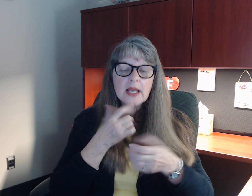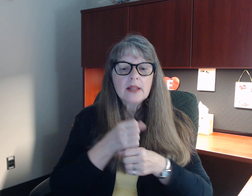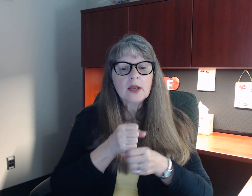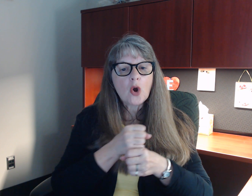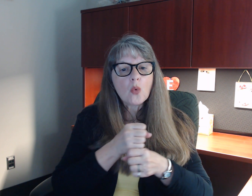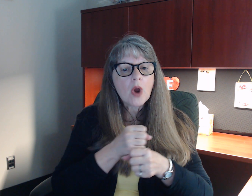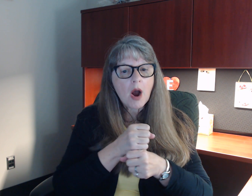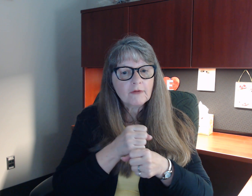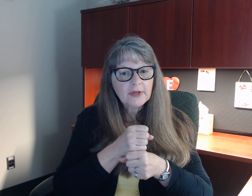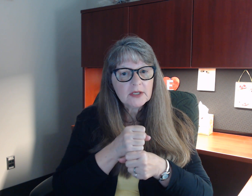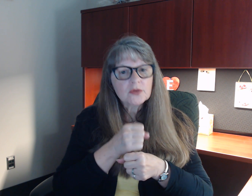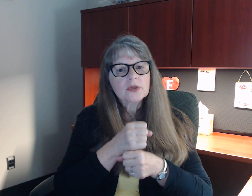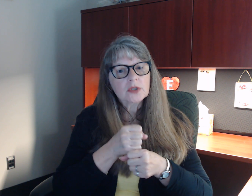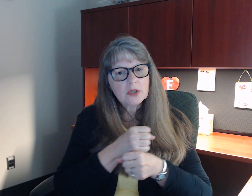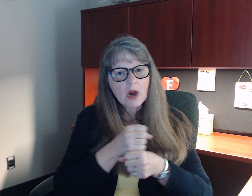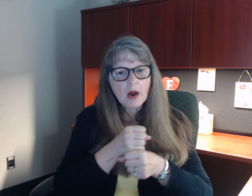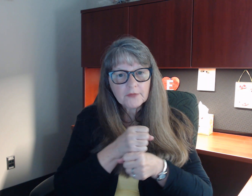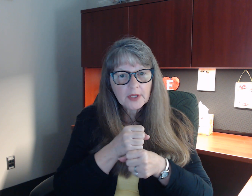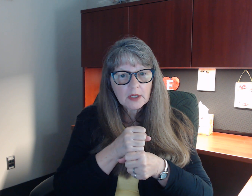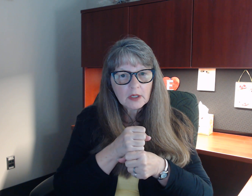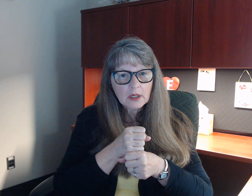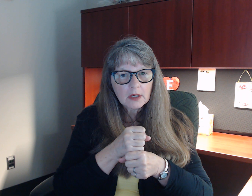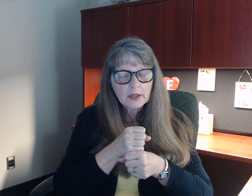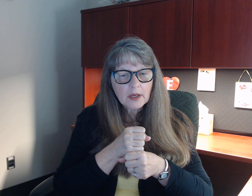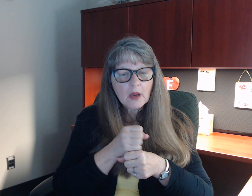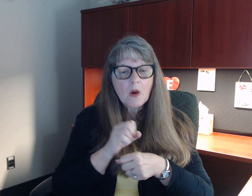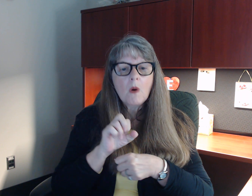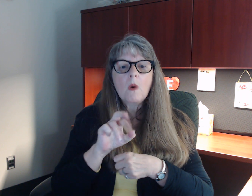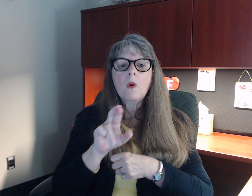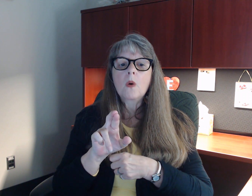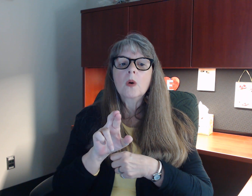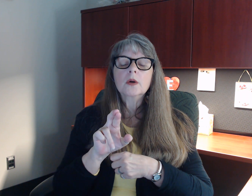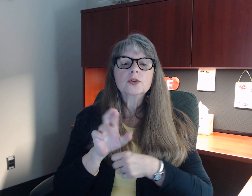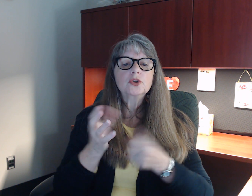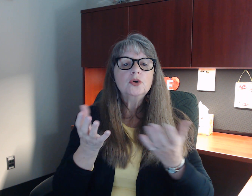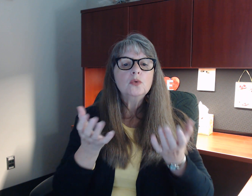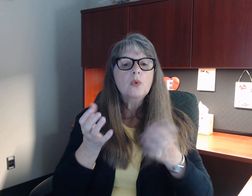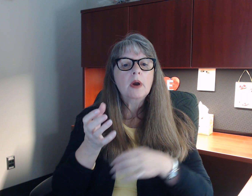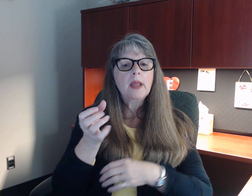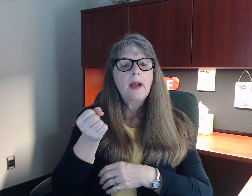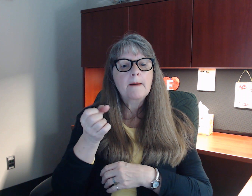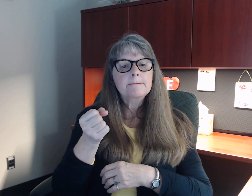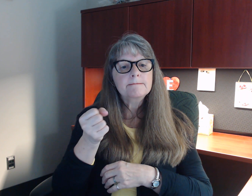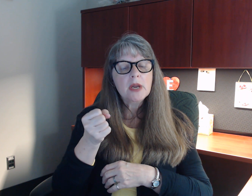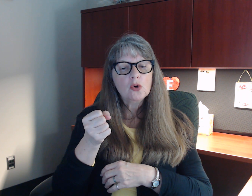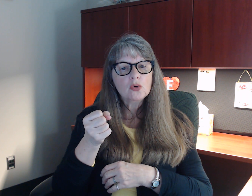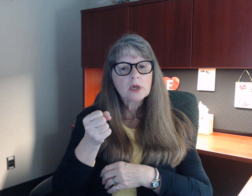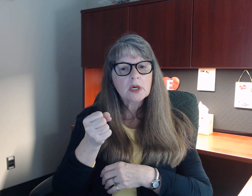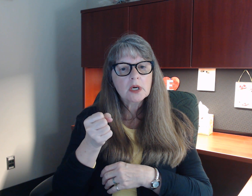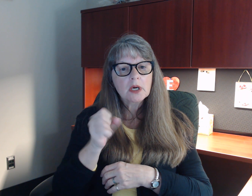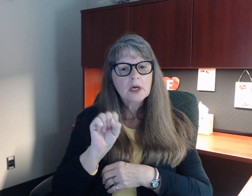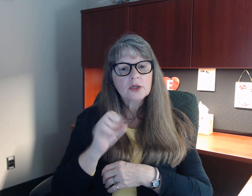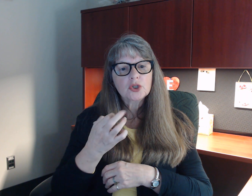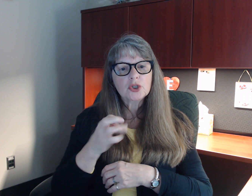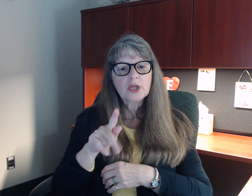like, oh, coffee, so this is coffee, or do you want a milk